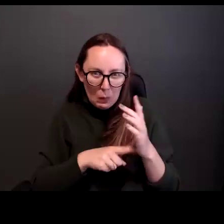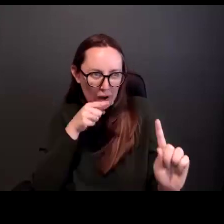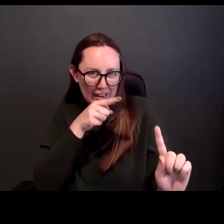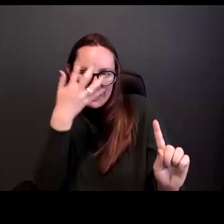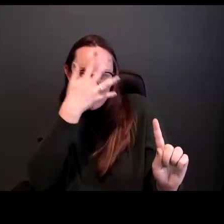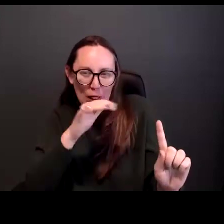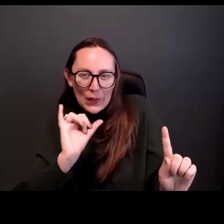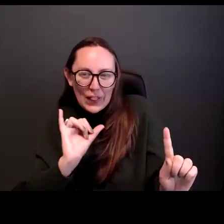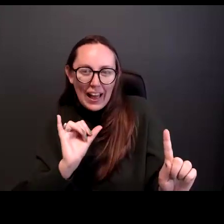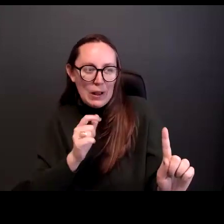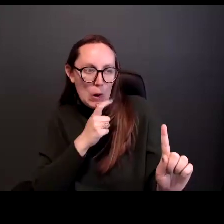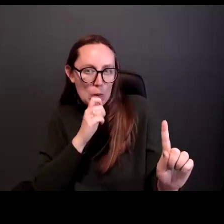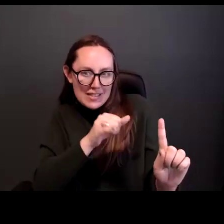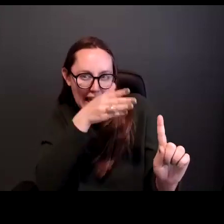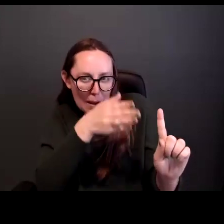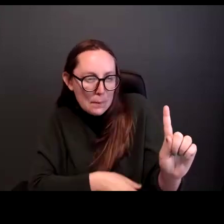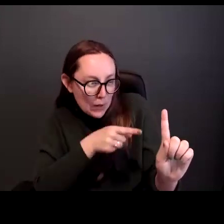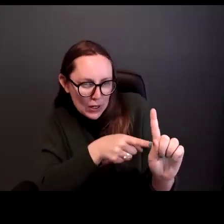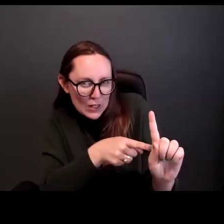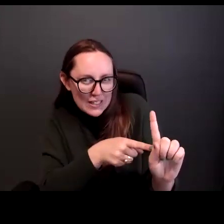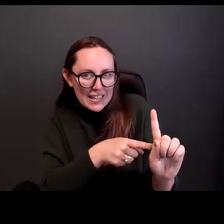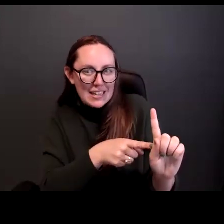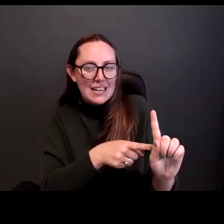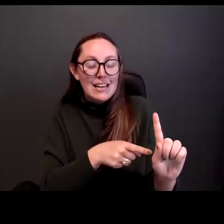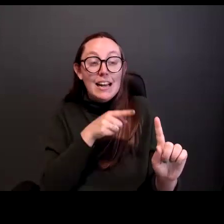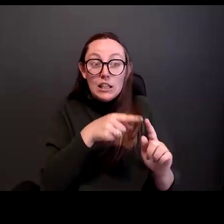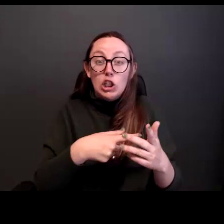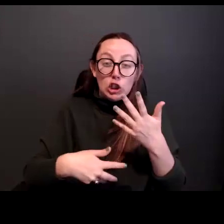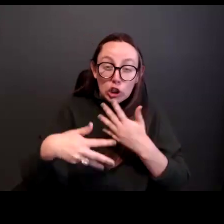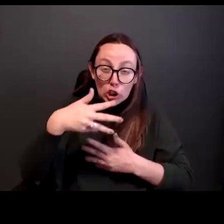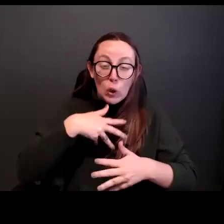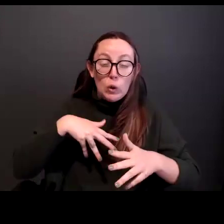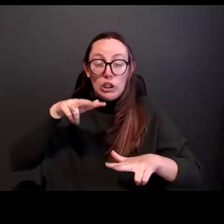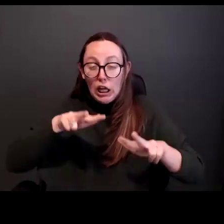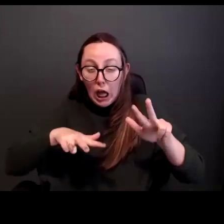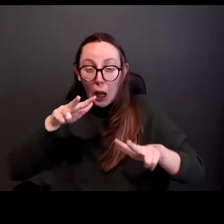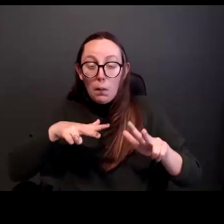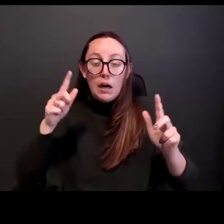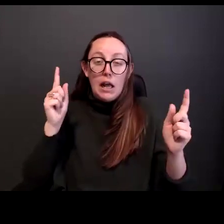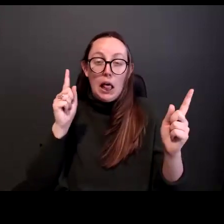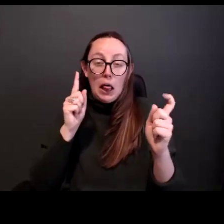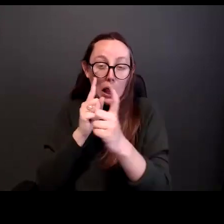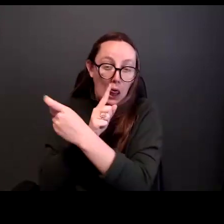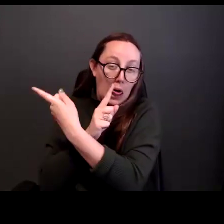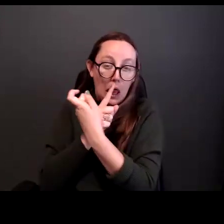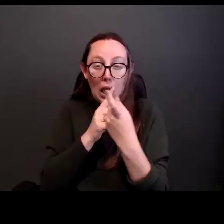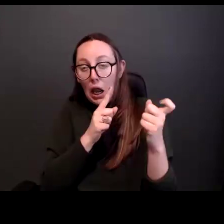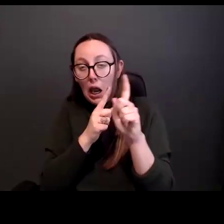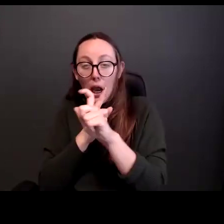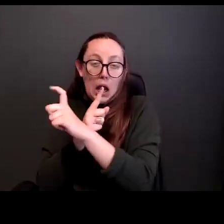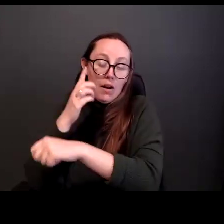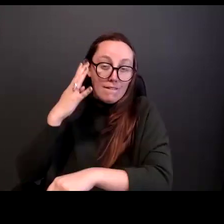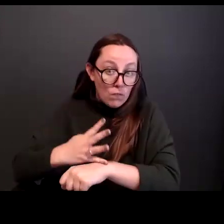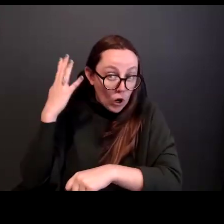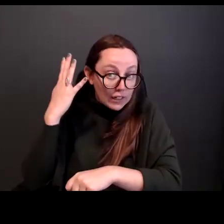who is this person that could be so socially awkward as to walk past me 4 times? Uh-huh. I